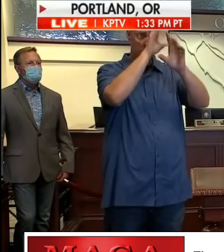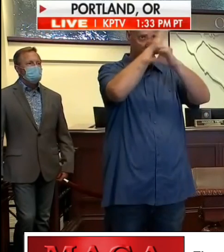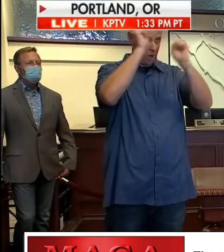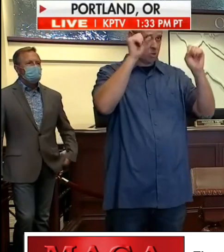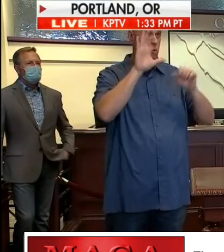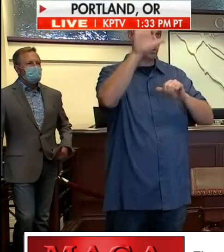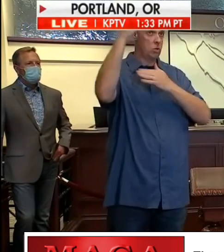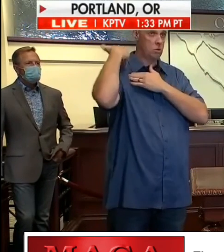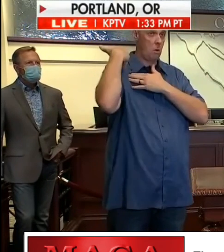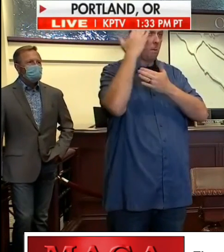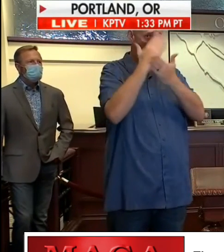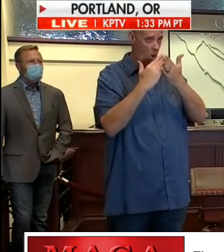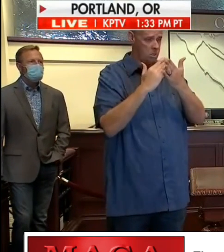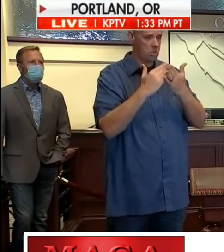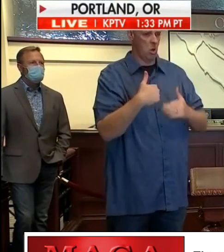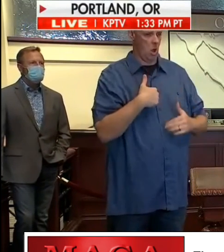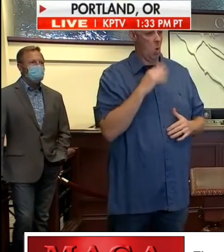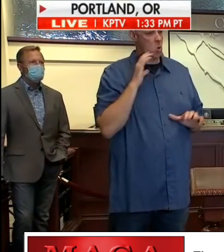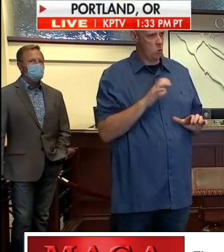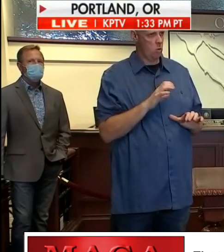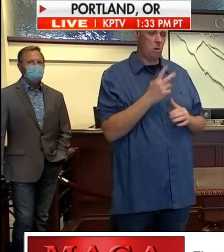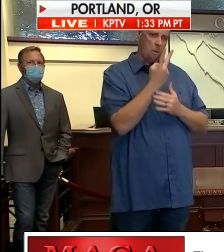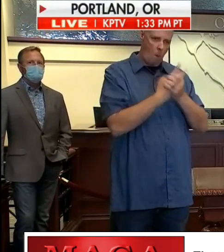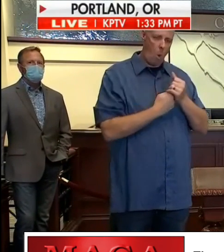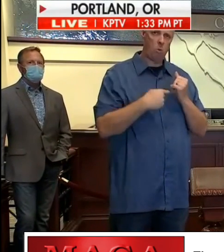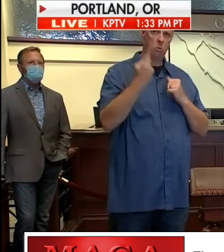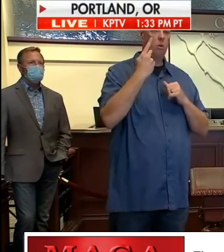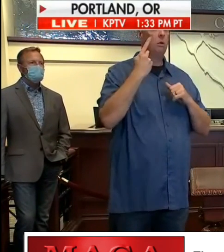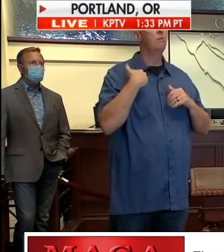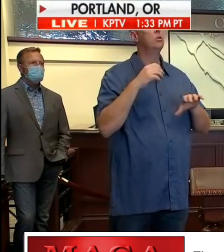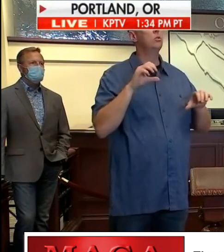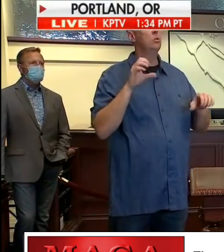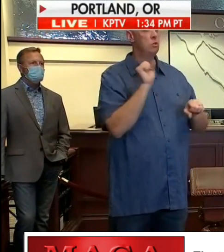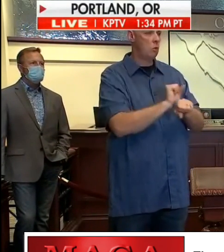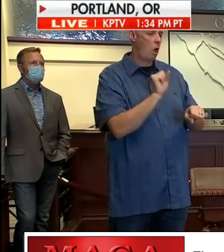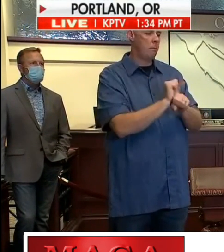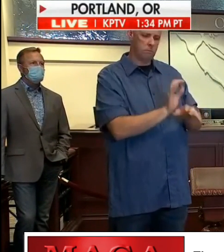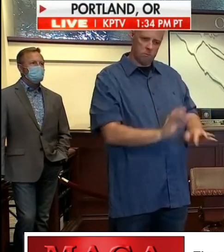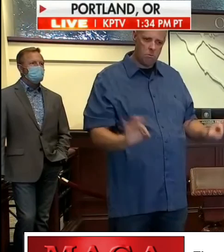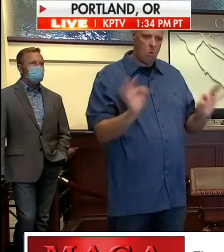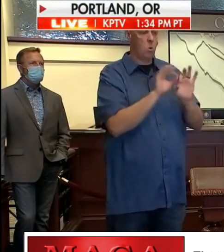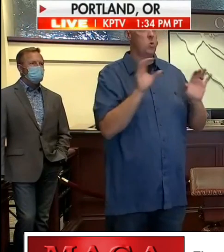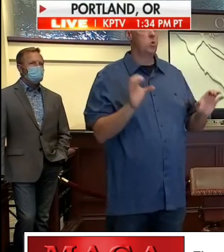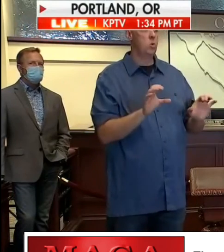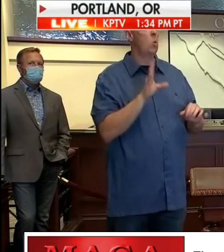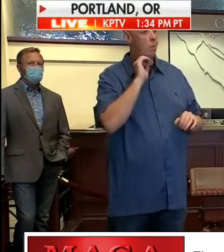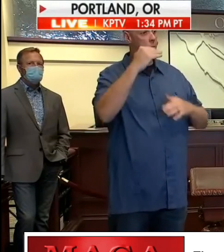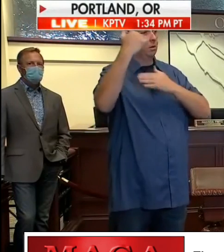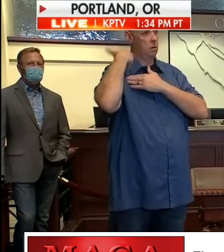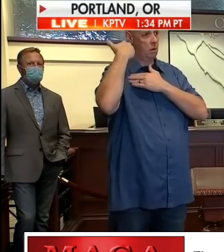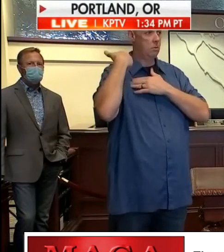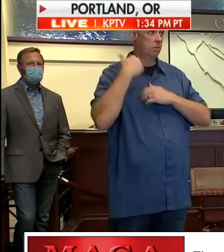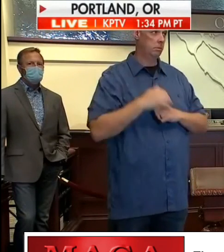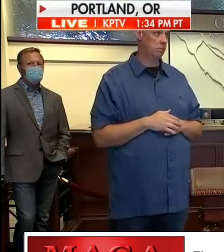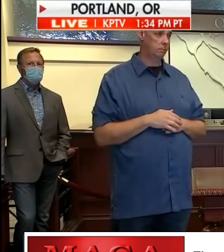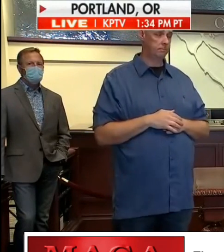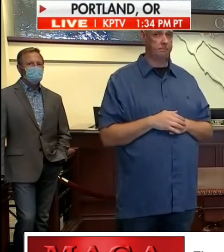I will do my part, too. We both have an important role to play. We will both be held accountable. Hi,